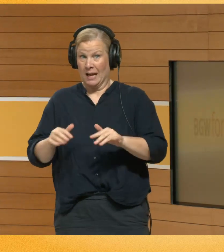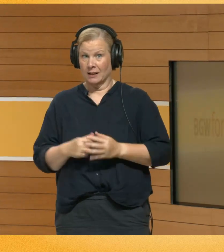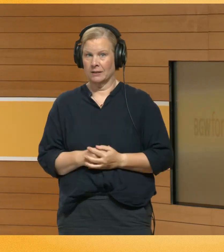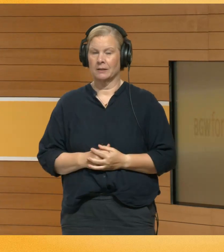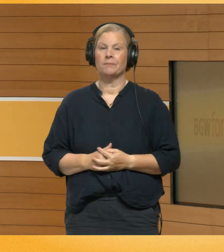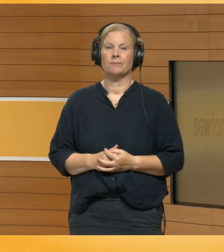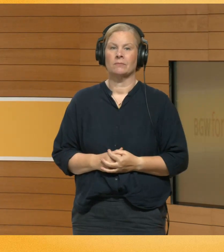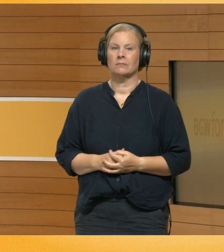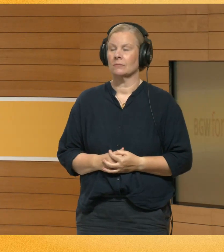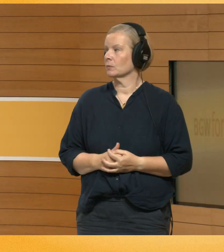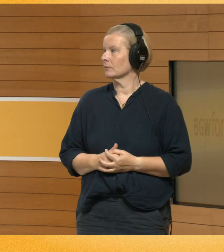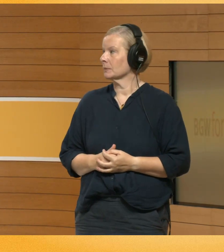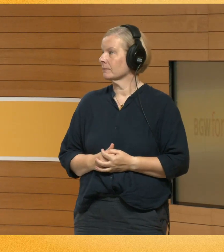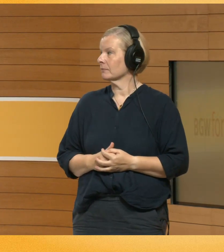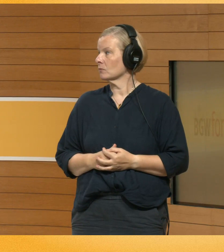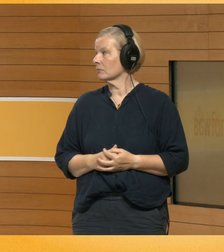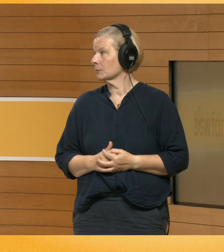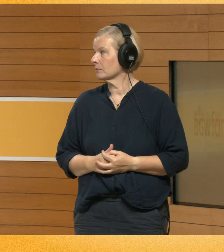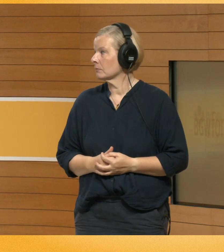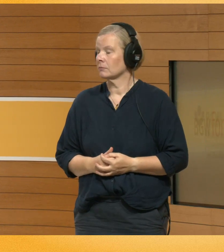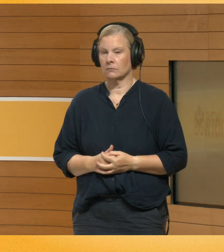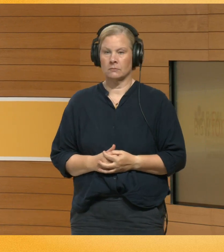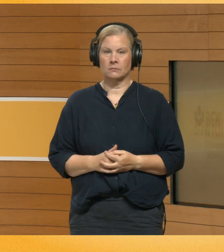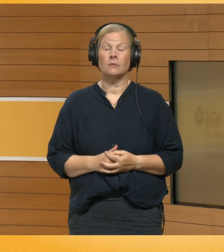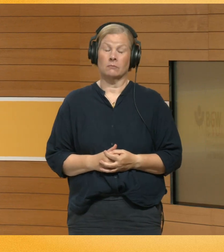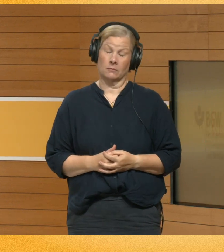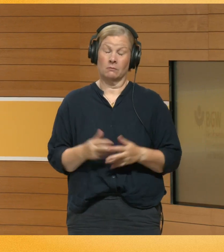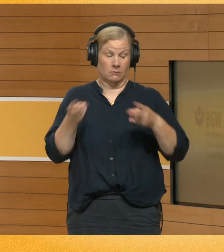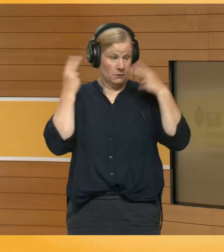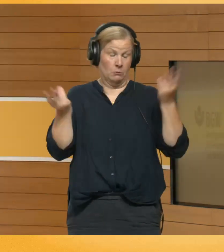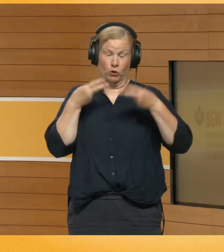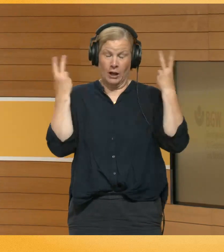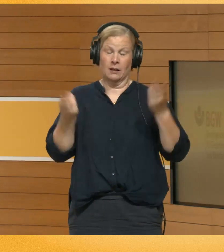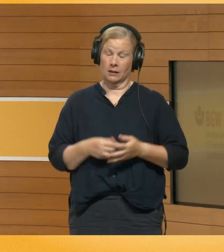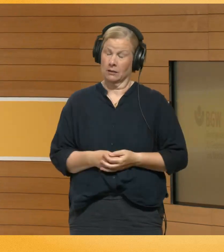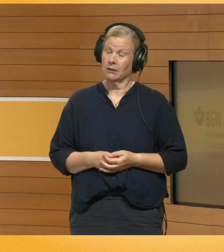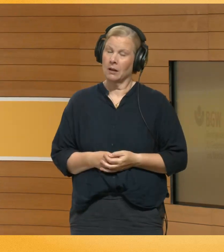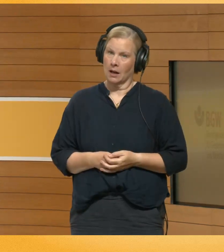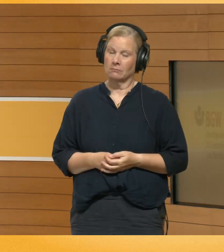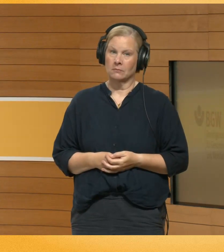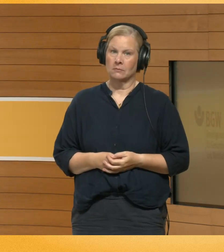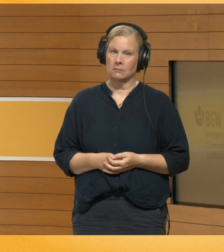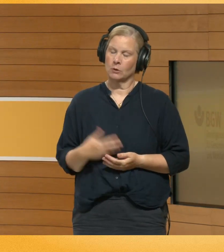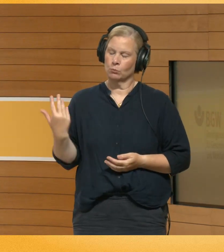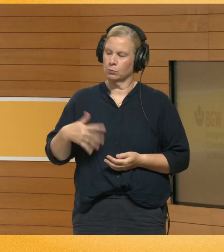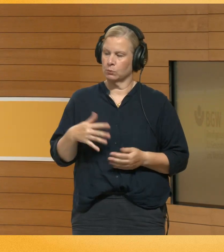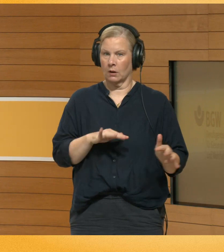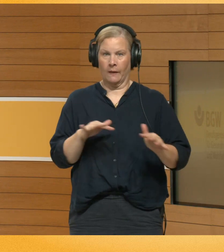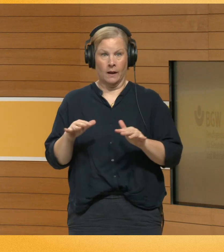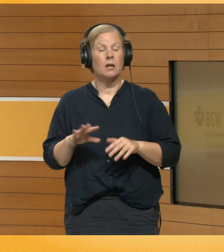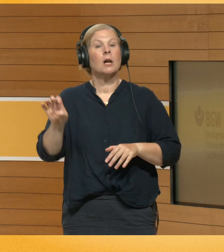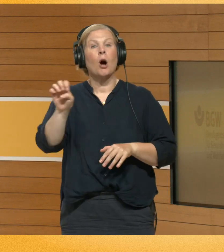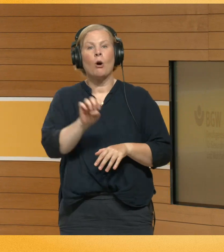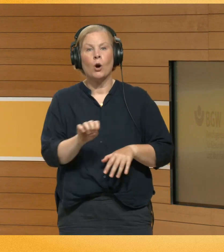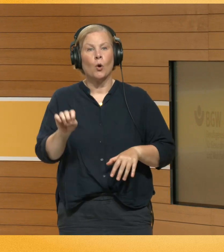from Brexit, like does it have any repercussions as well for you? So from a European perspective, it's probably quite